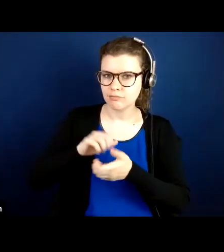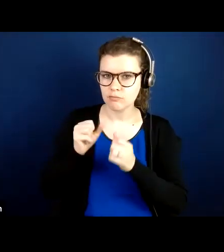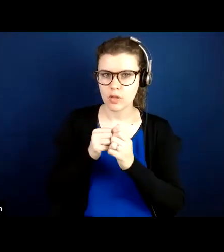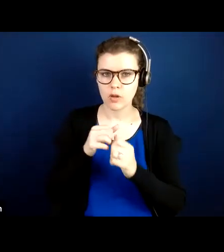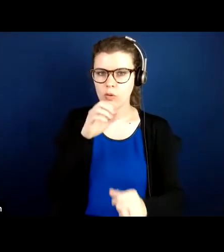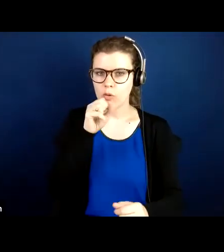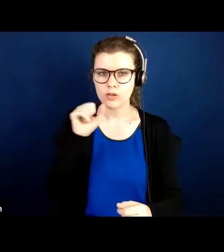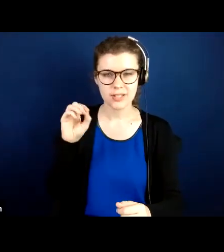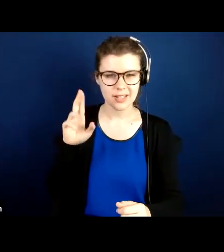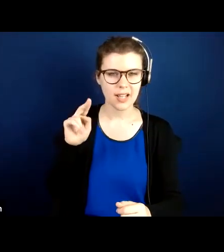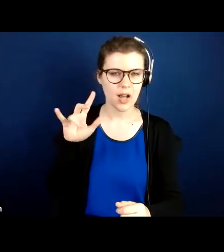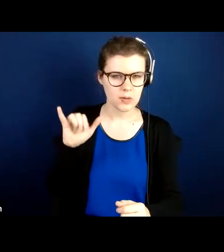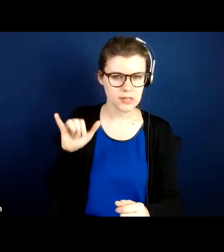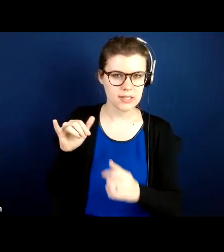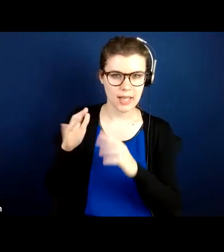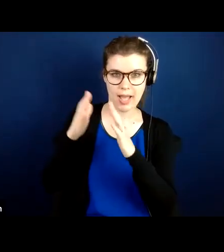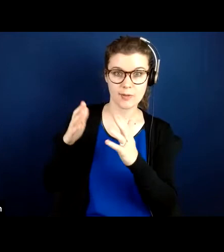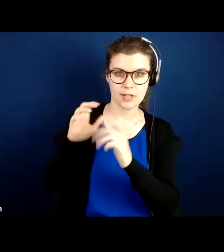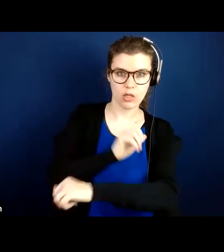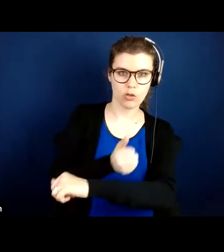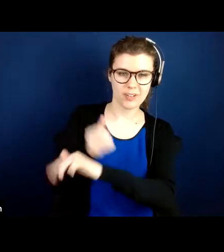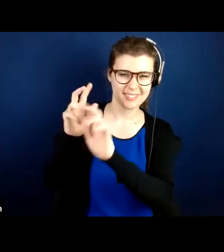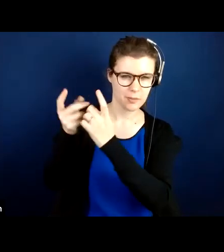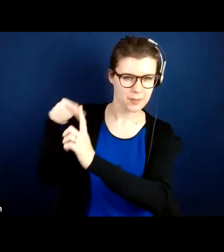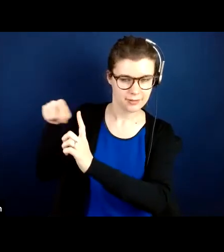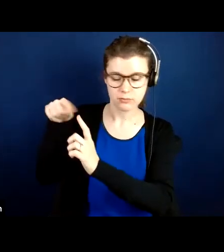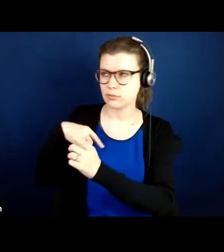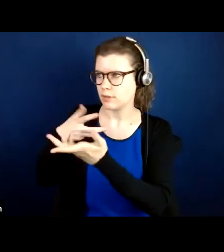County Housing Authority, and we work with them with